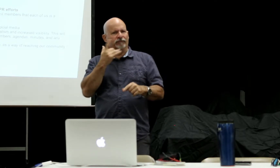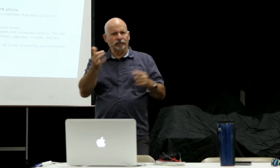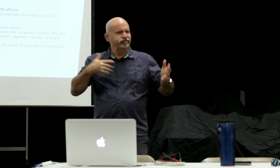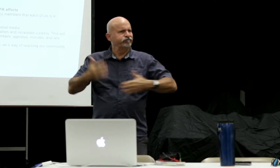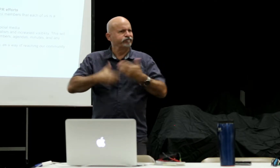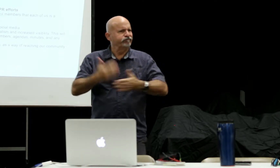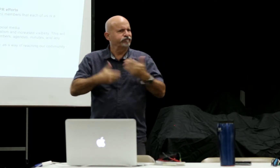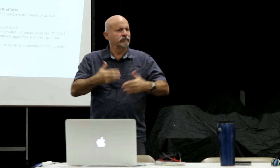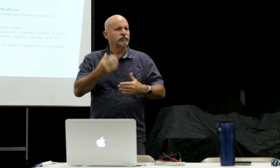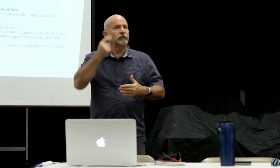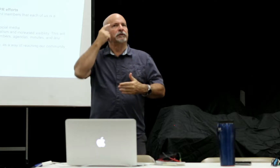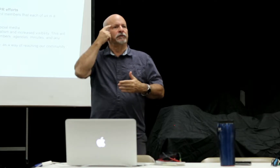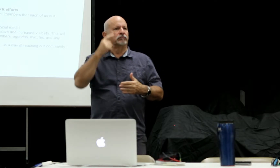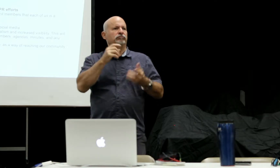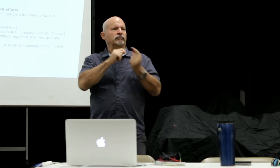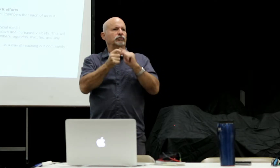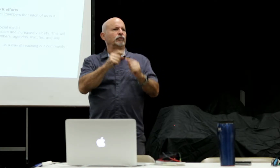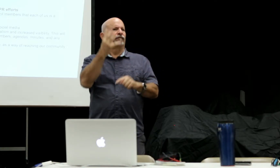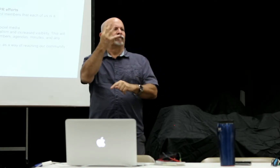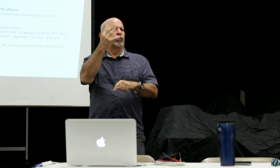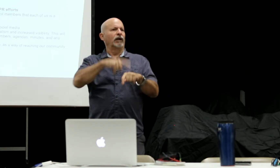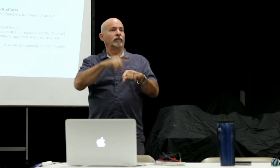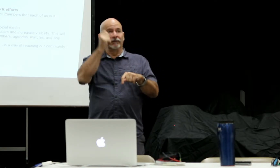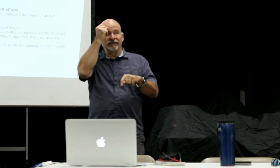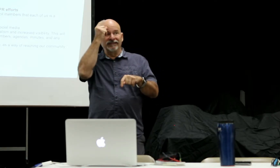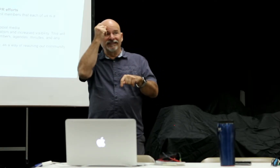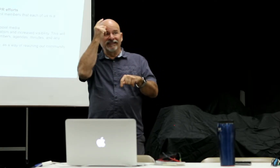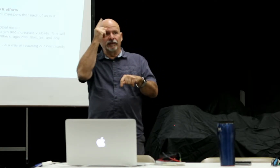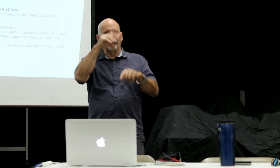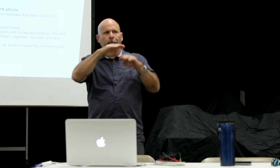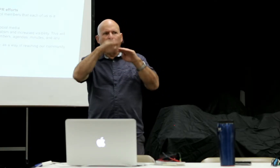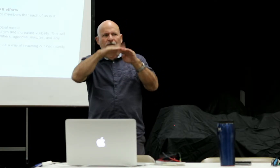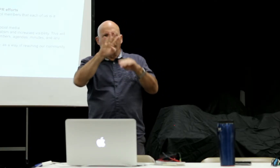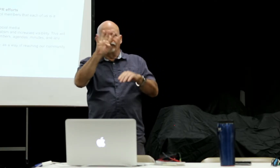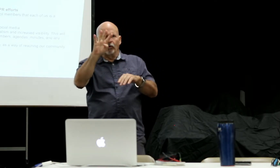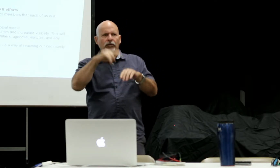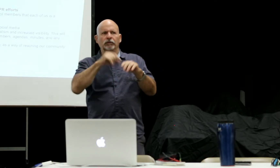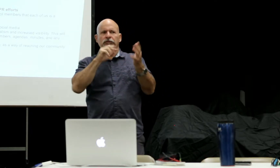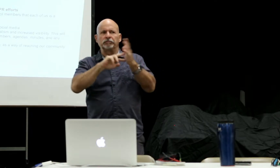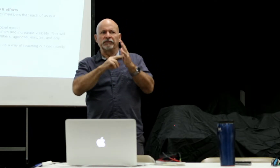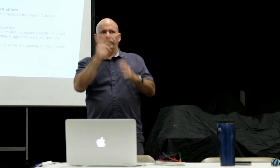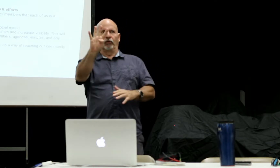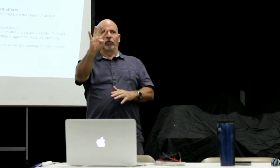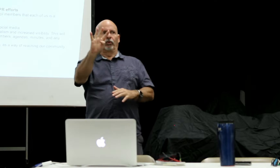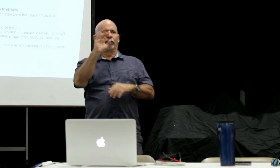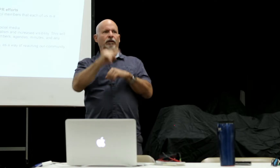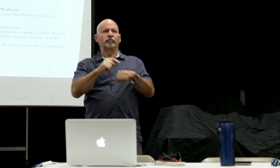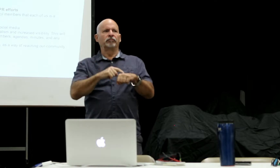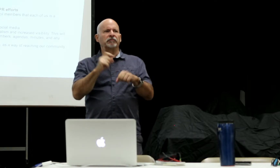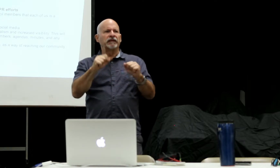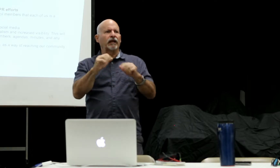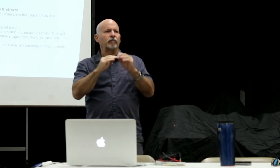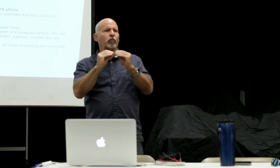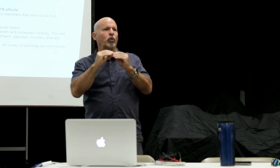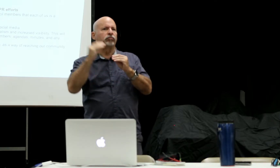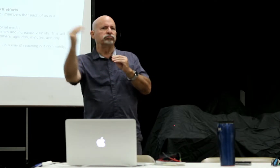just reports. We want to be productive to make action items. And before,